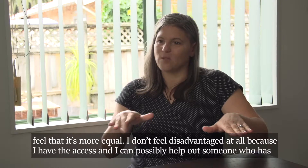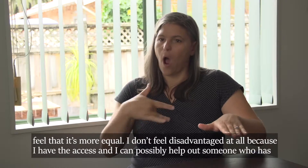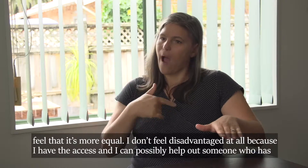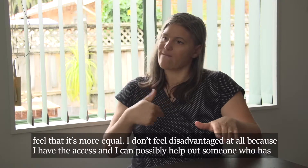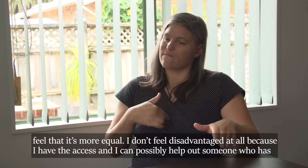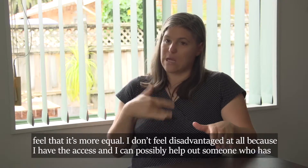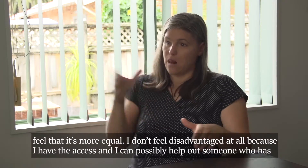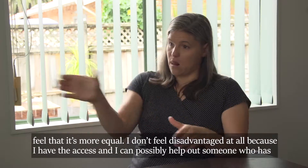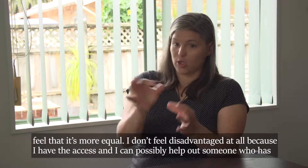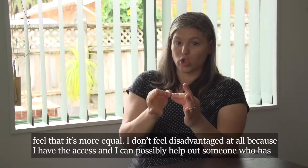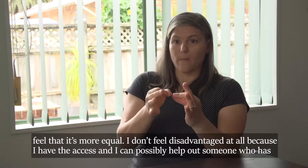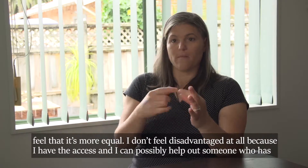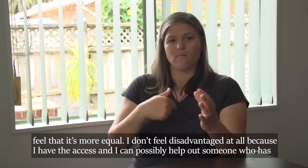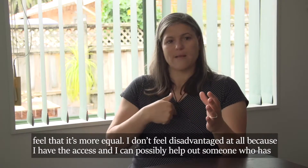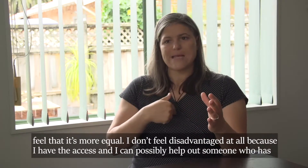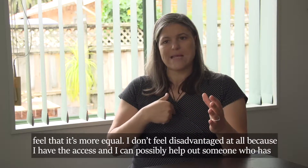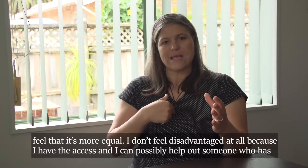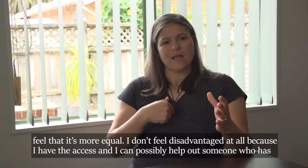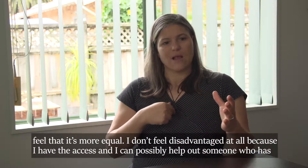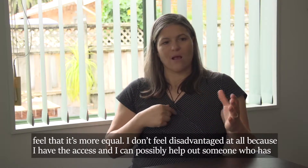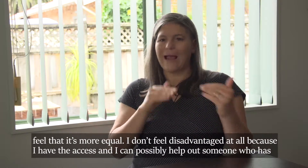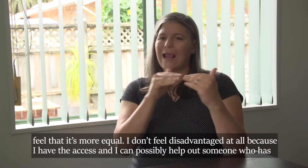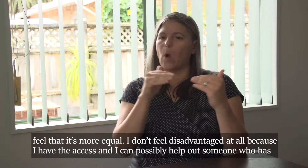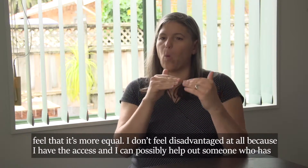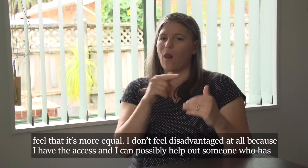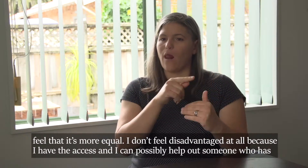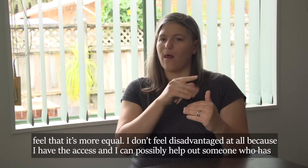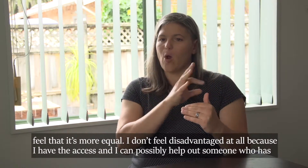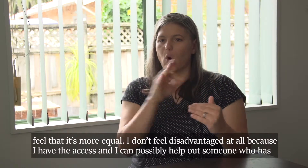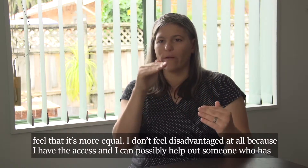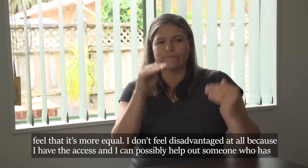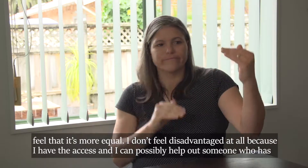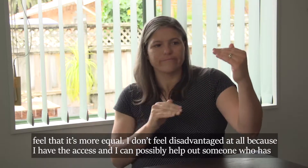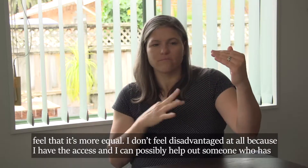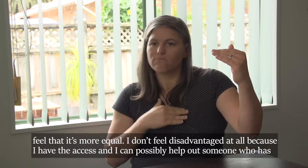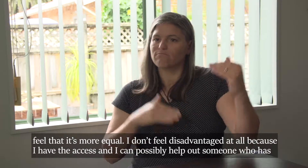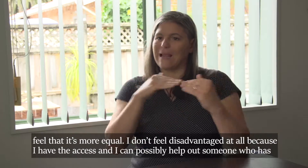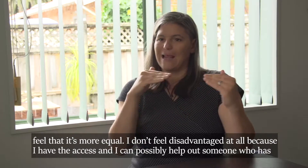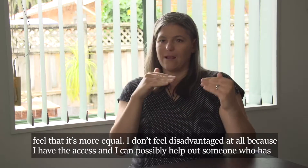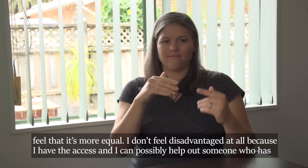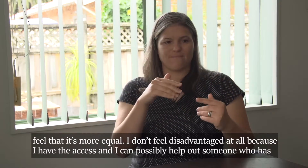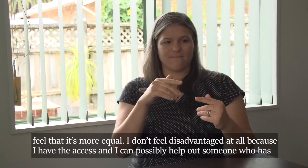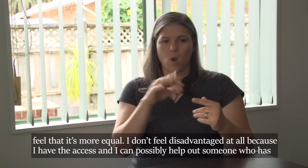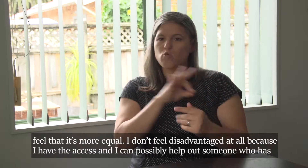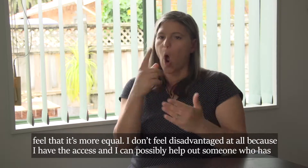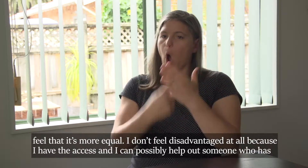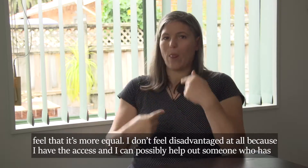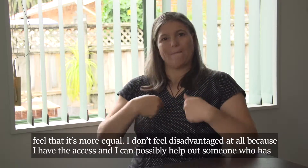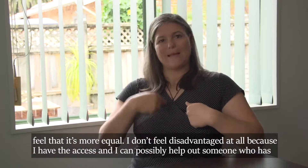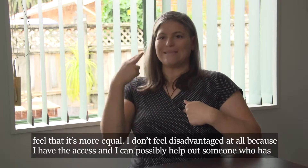that it's more equal. I don't feel disadvantaged at all because I have the access, and